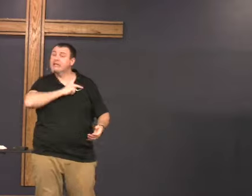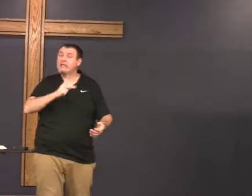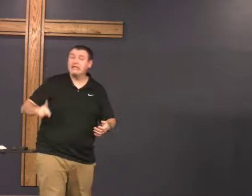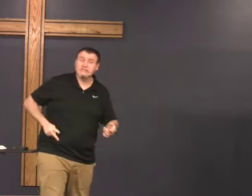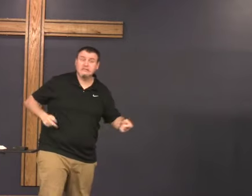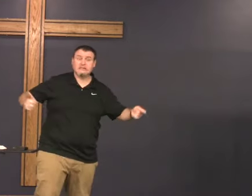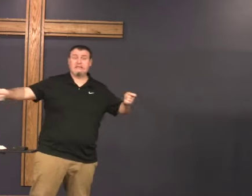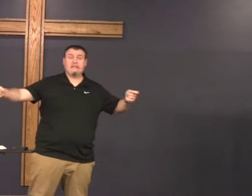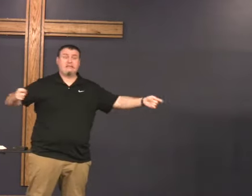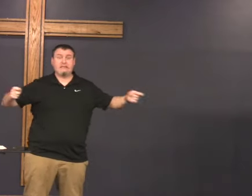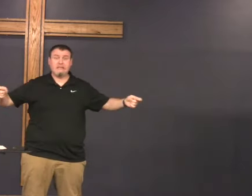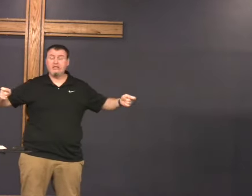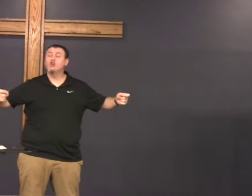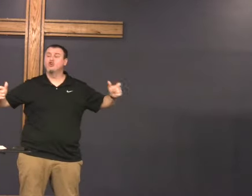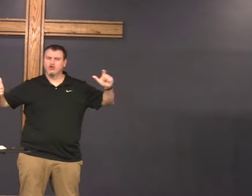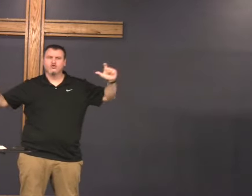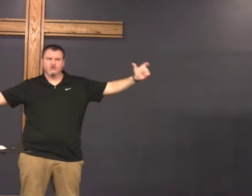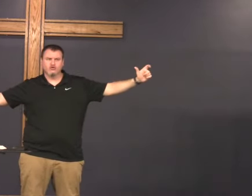Why did he tell you that? Because the king